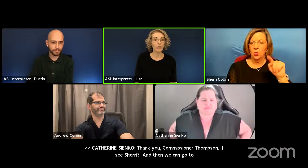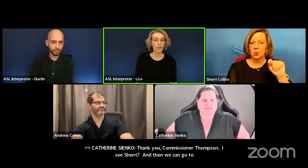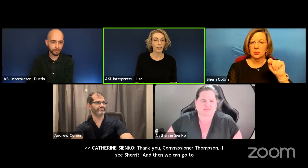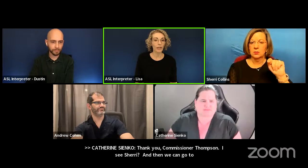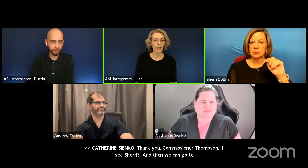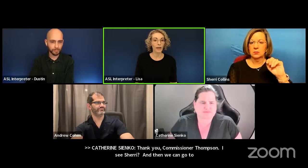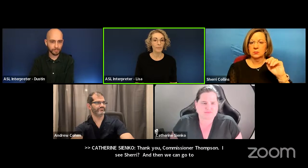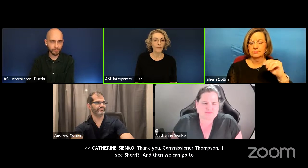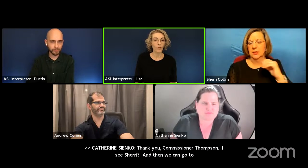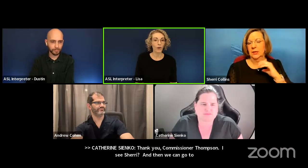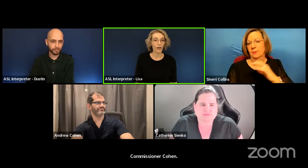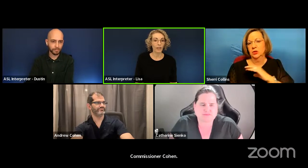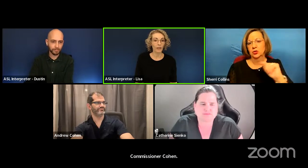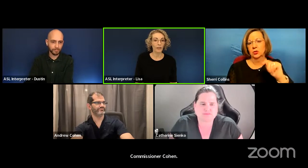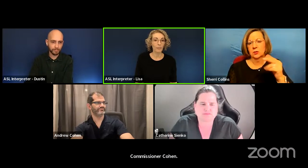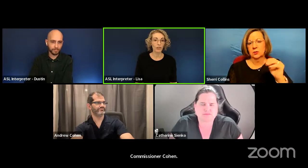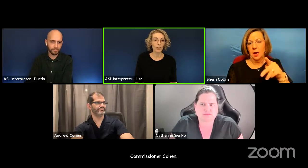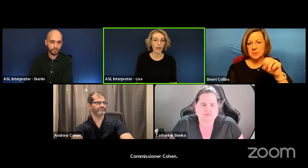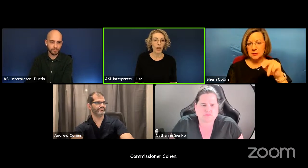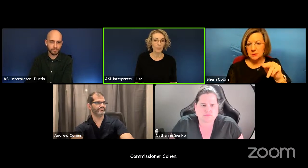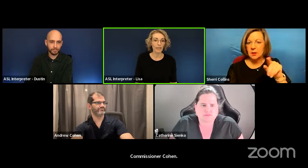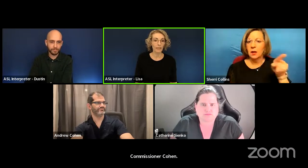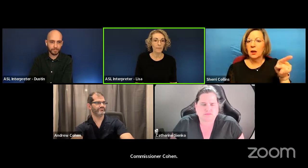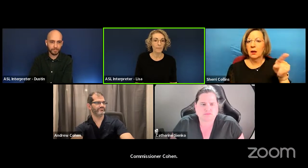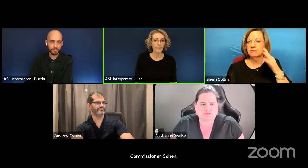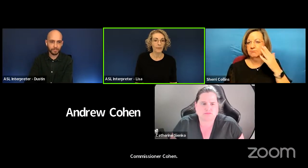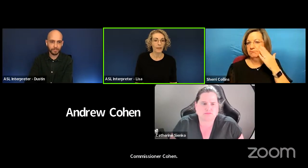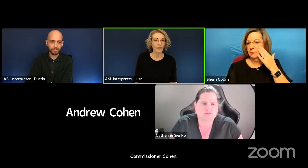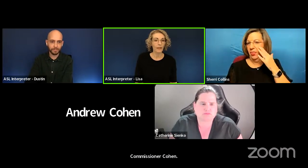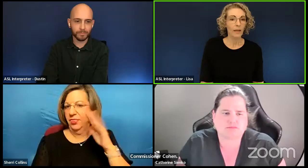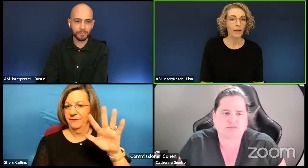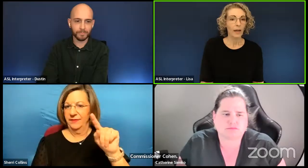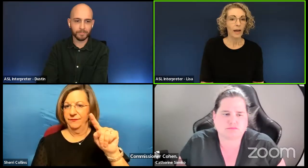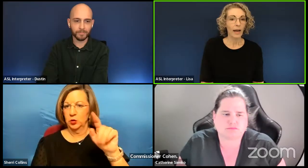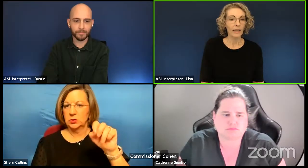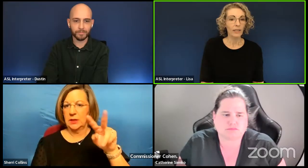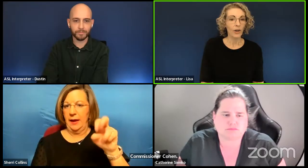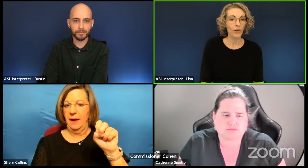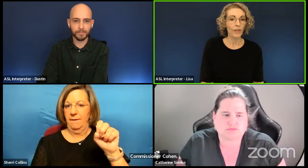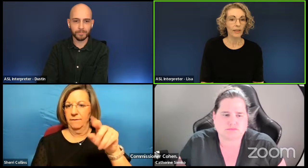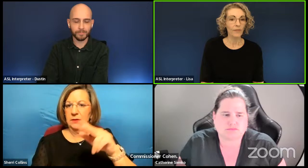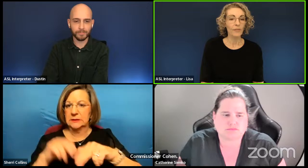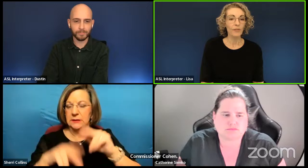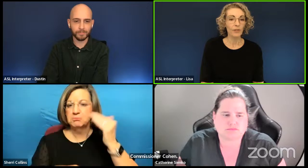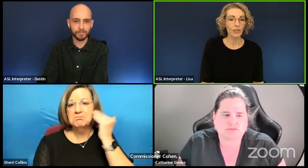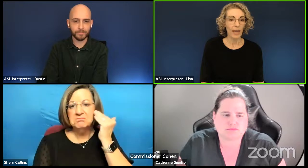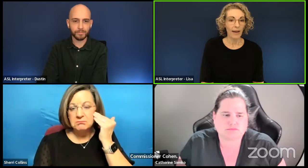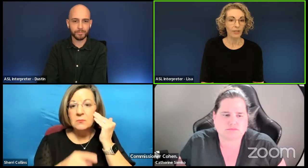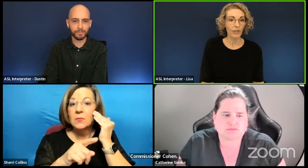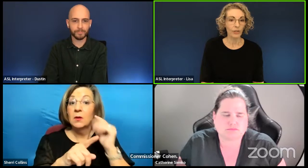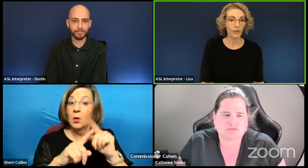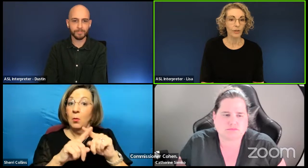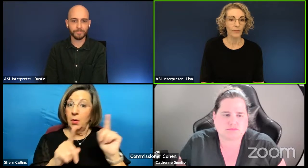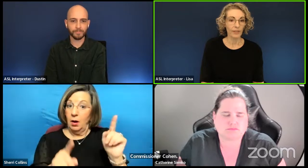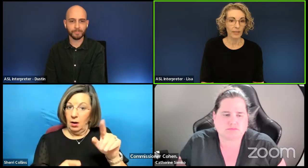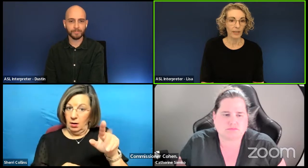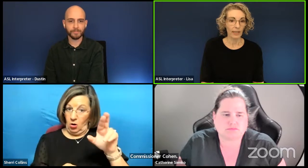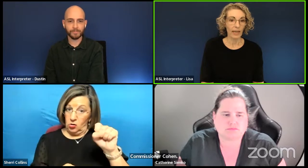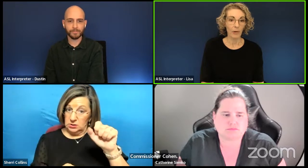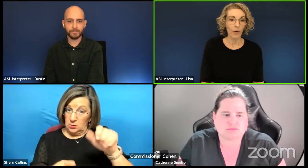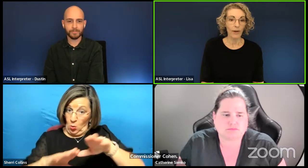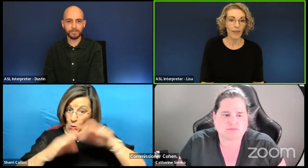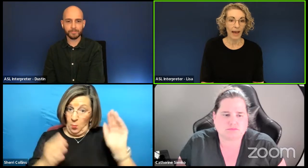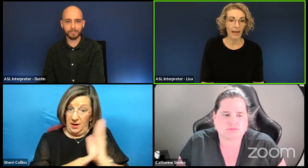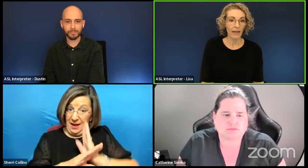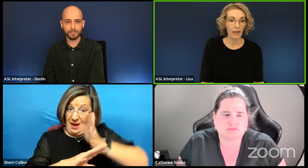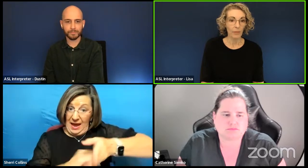quick question for Commissioner Thompson. I know that the 51st Avenue facility,